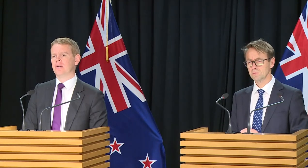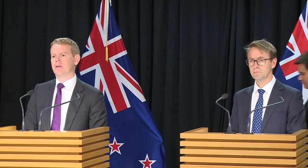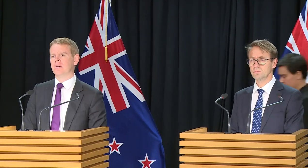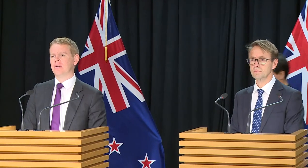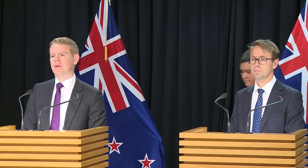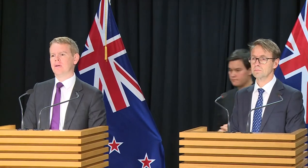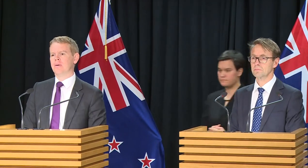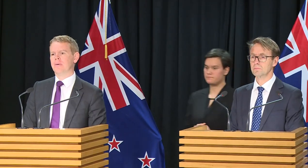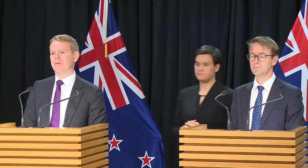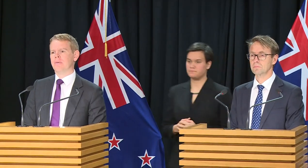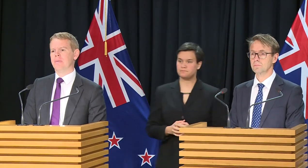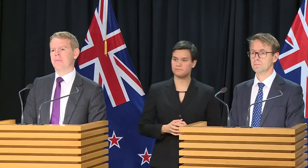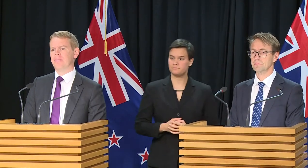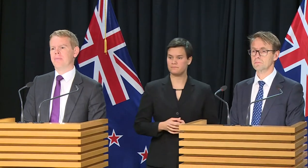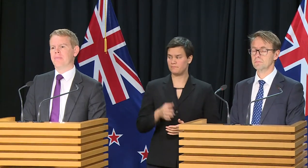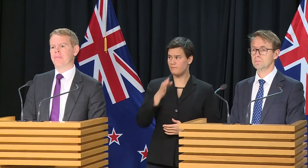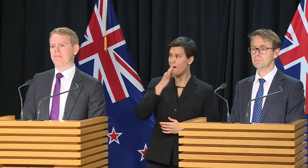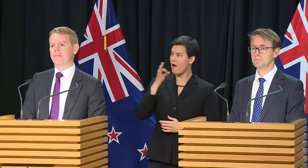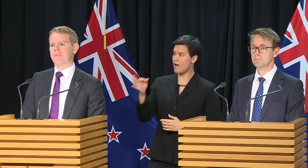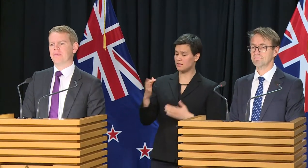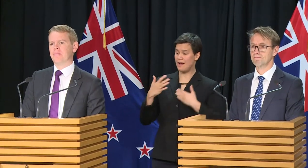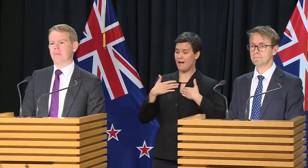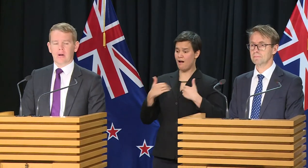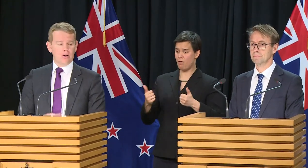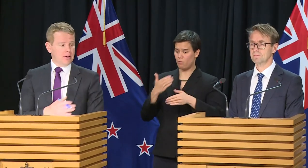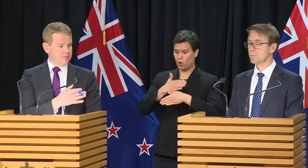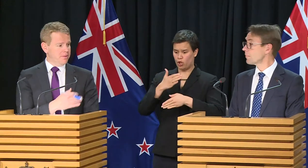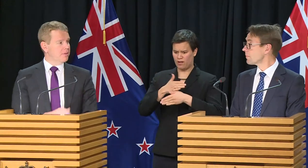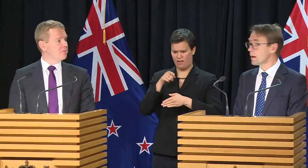health worker, and do you have any leads on how they got COVID?